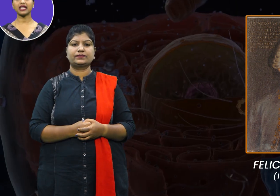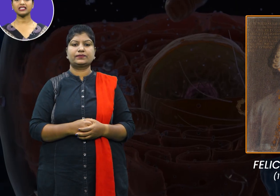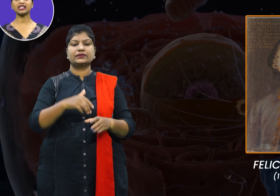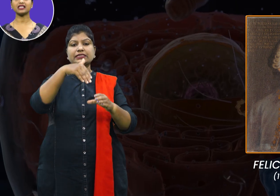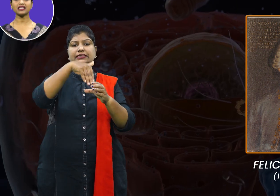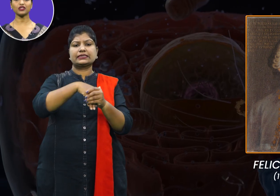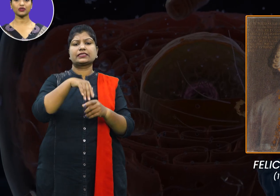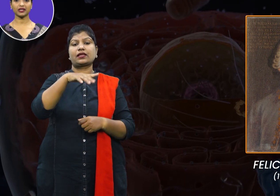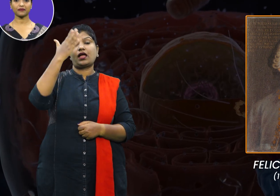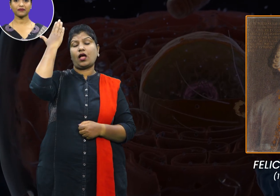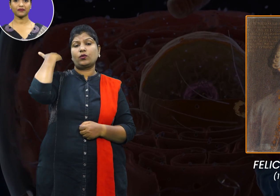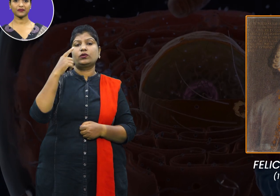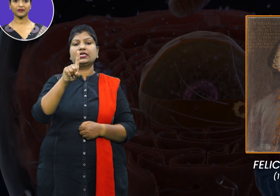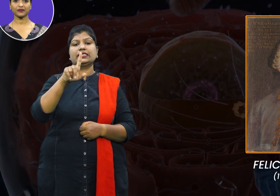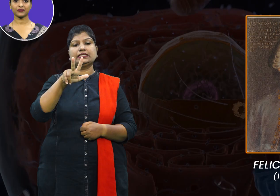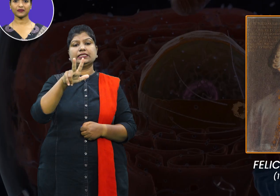in the 18th century.